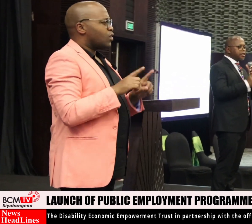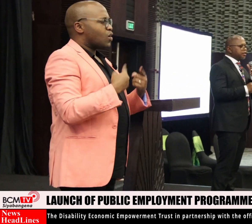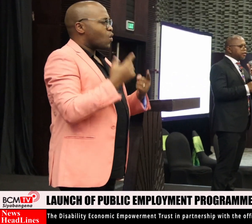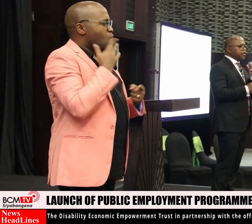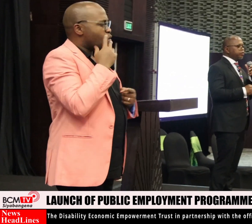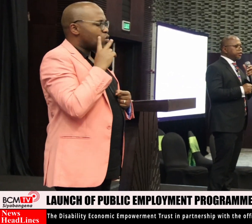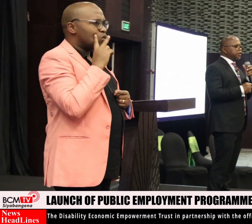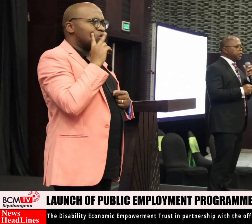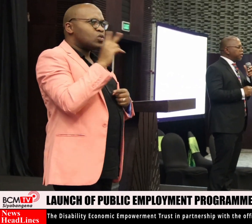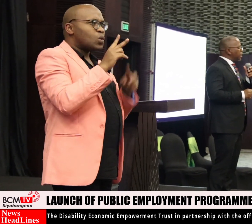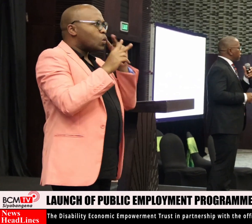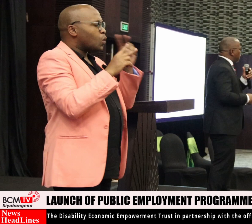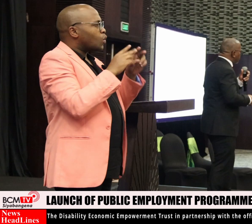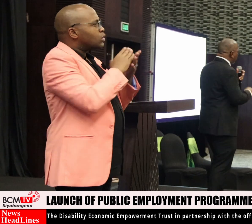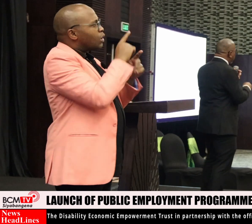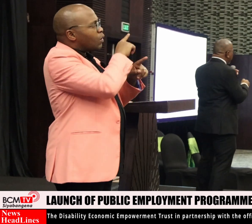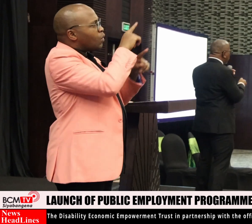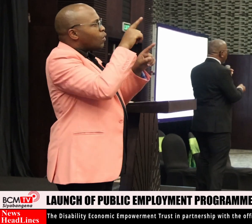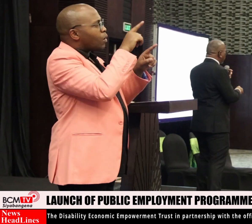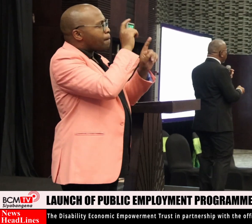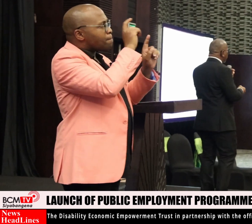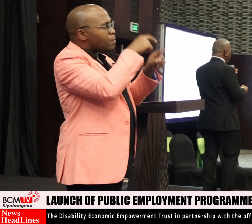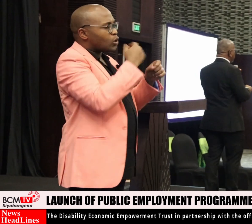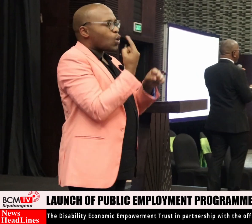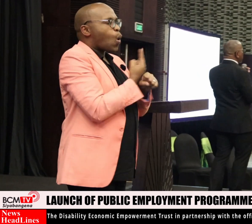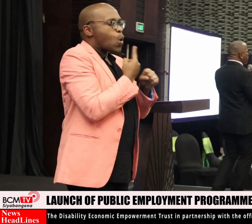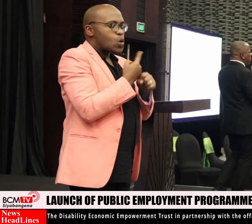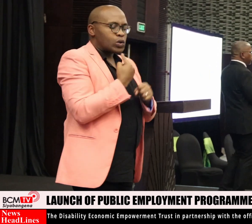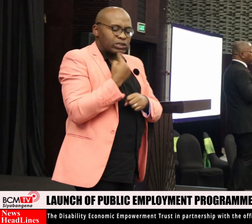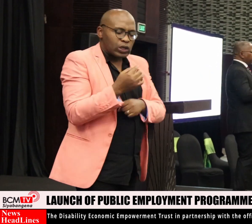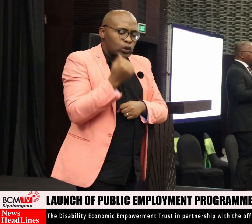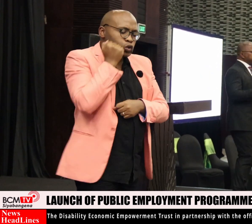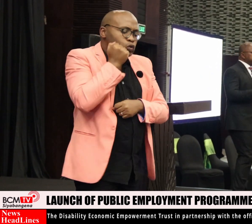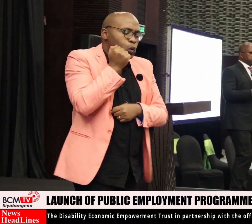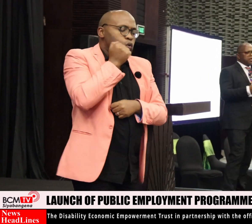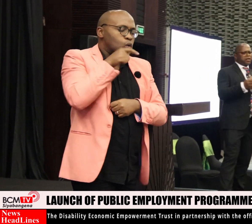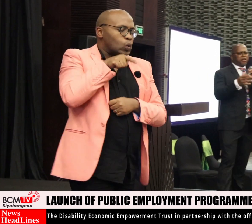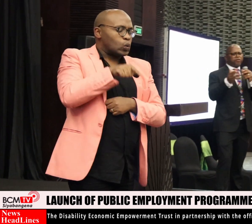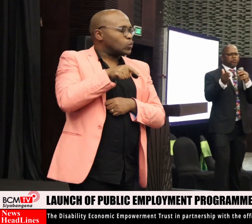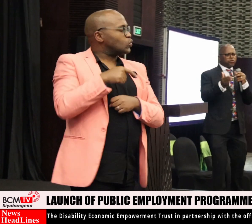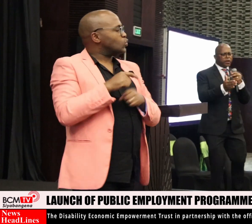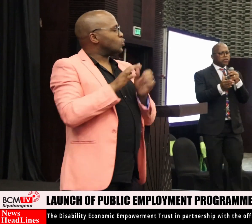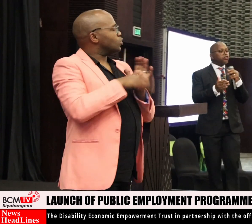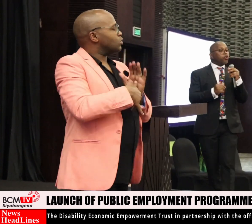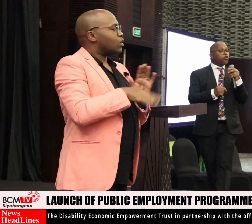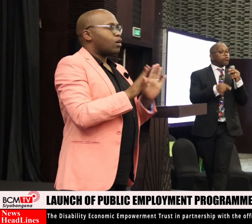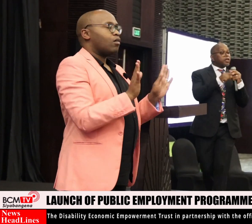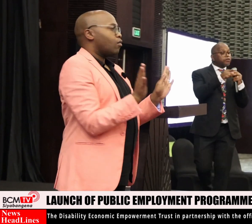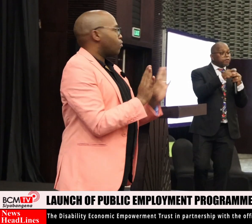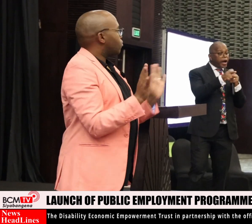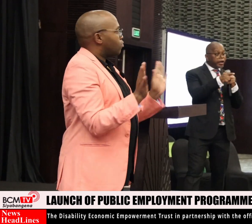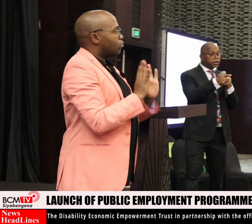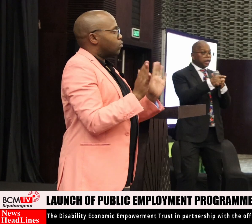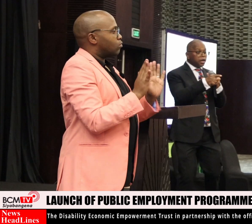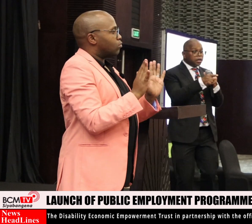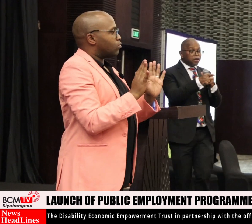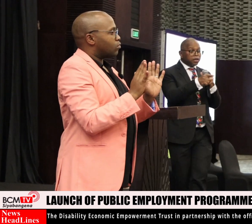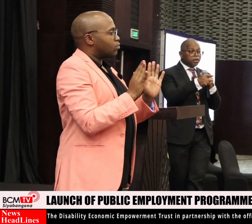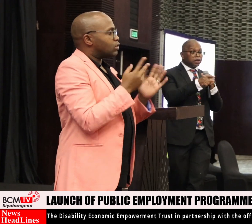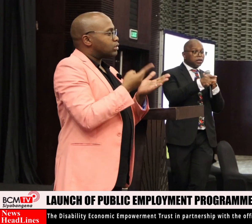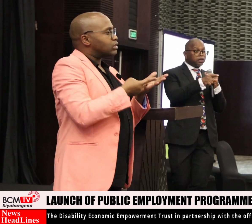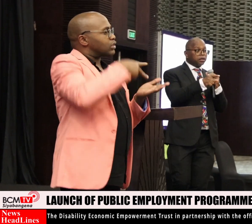that are non-disabled, think they must feel sorry for you, they must always give you space. No, you must fight.